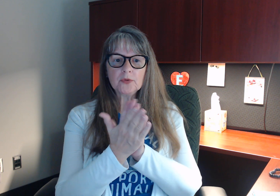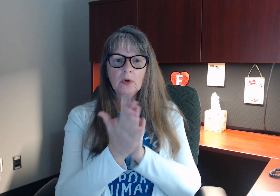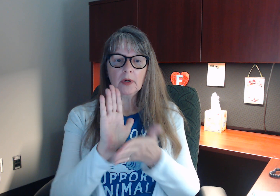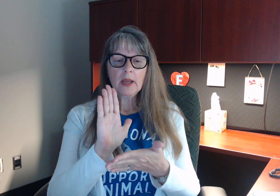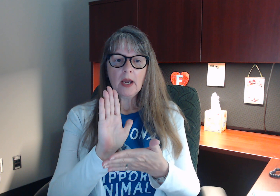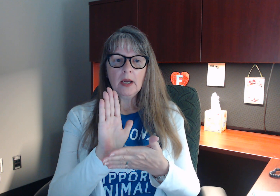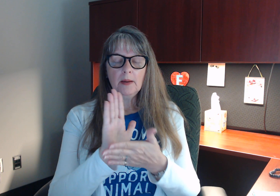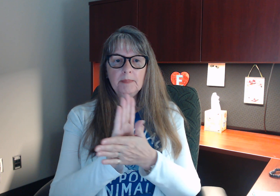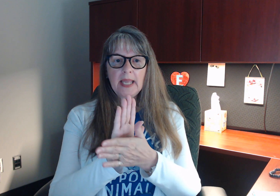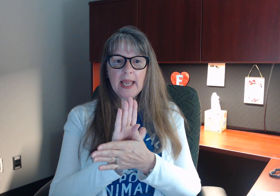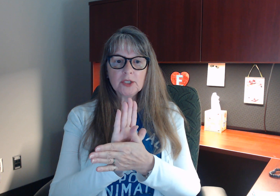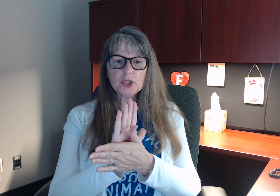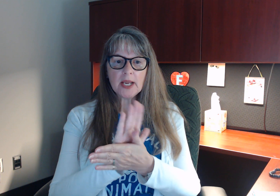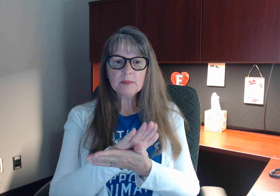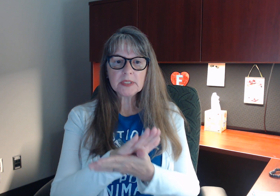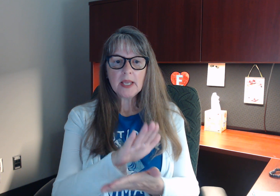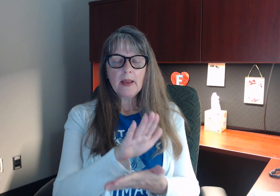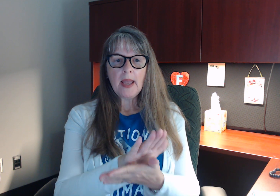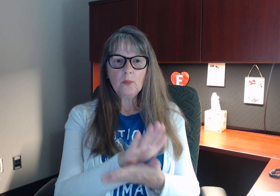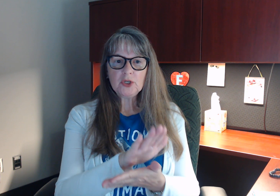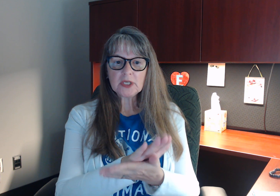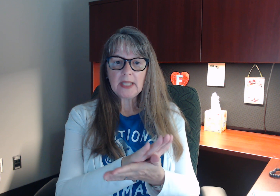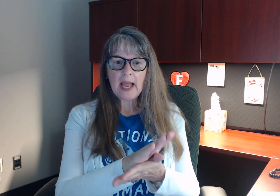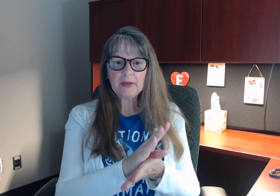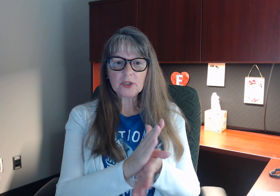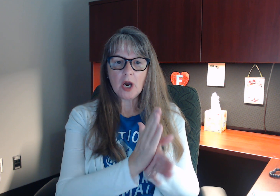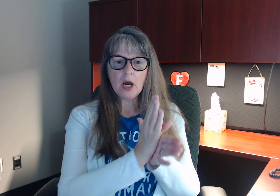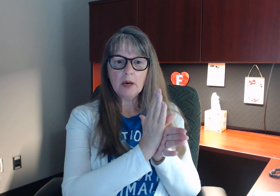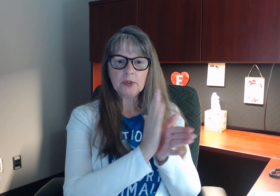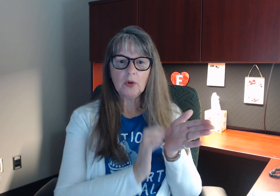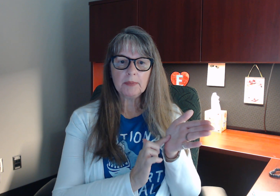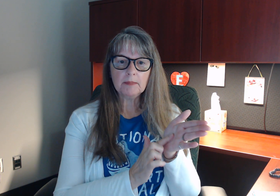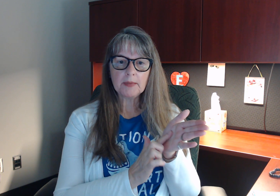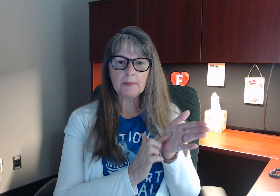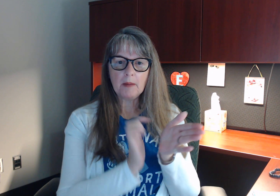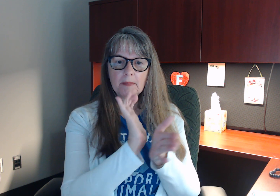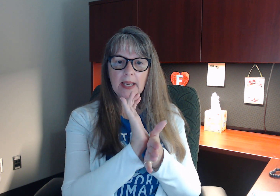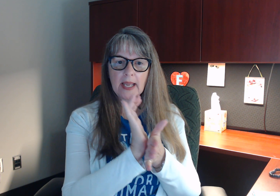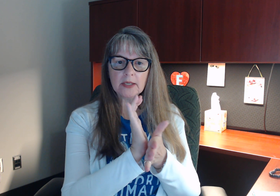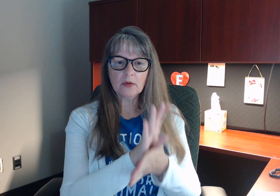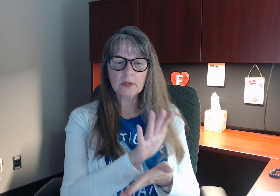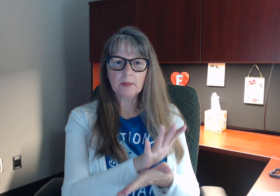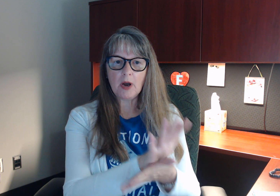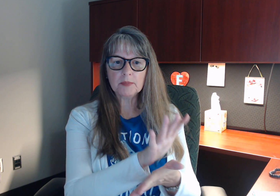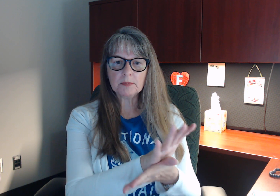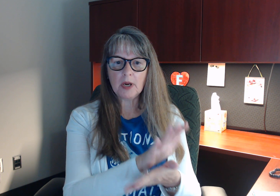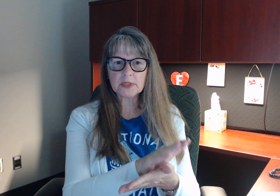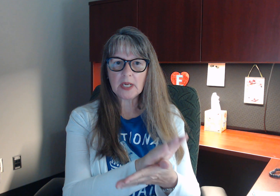our B hand shapes, and we just clap at the top. I put the palm of my hand on the palms and palms together